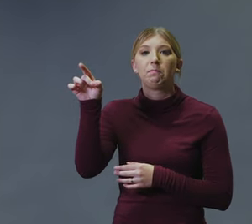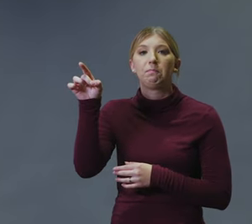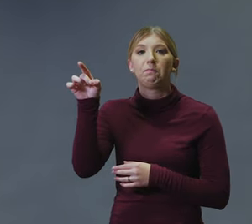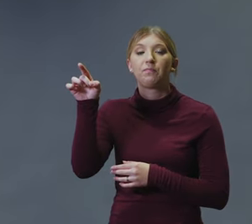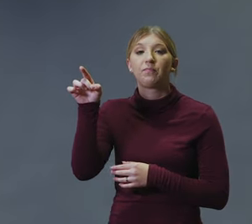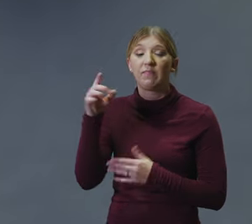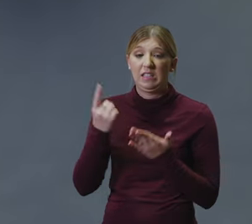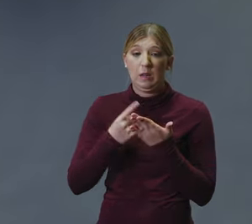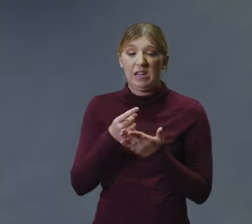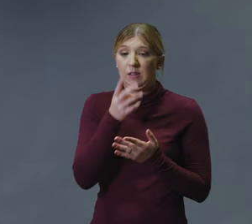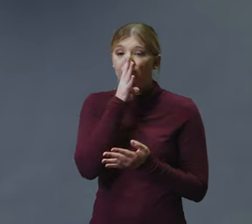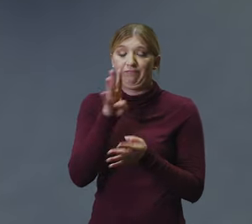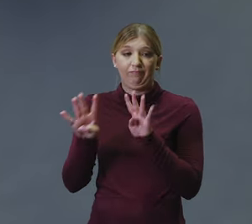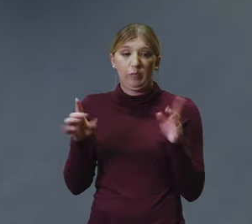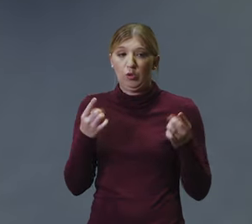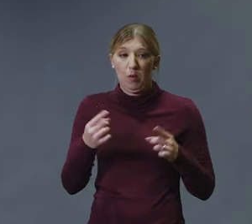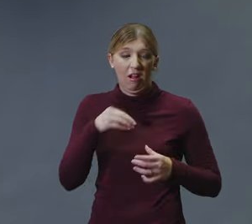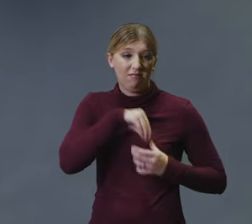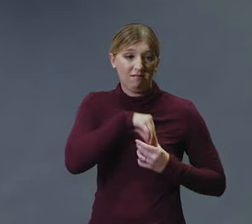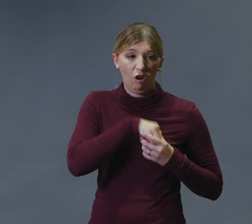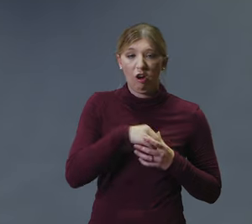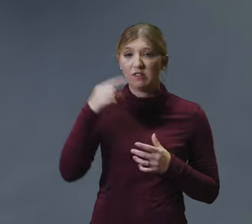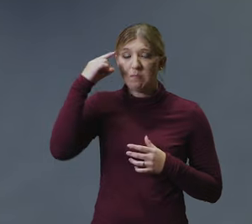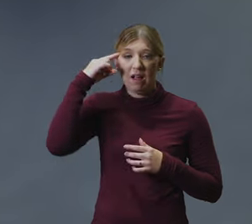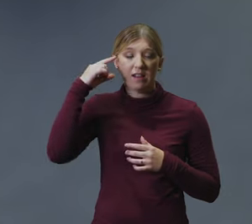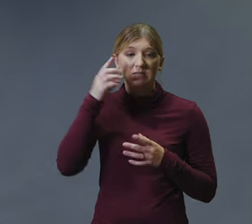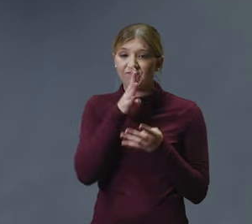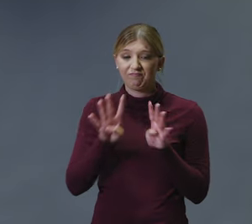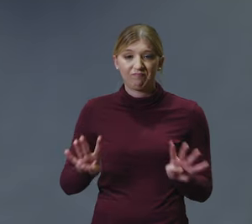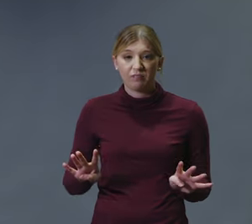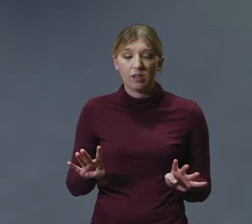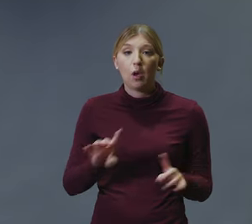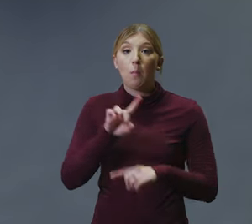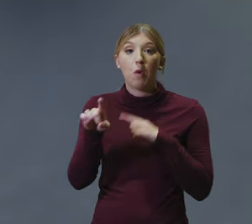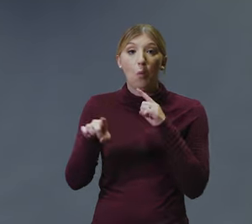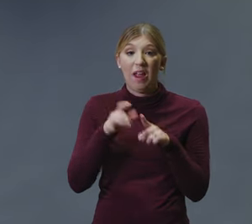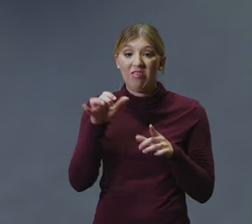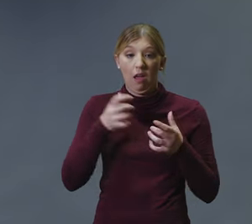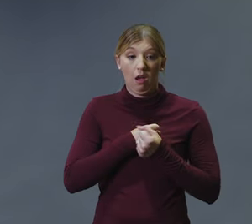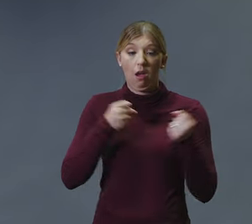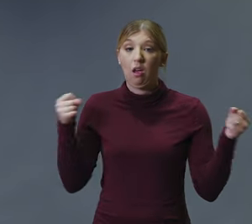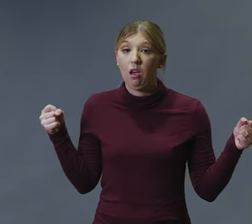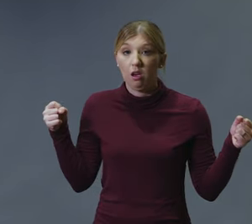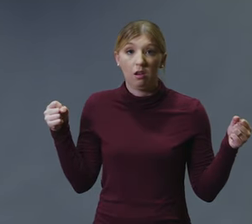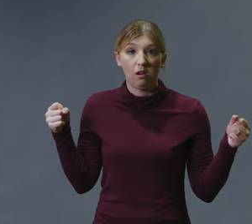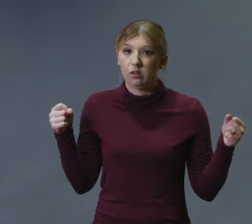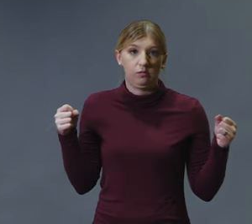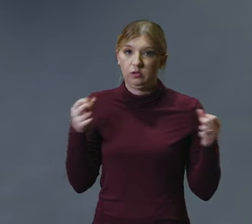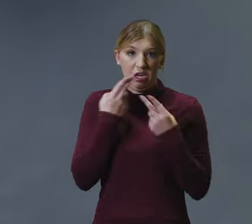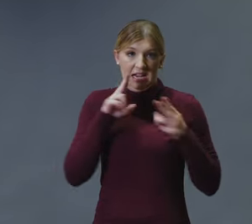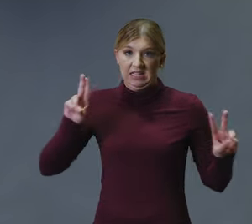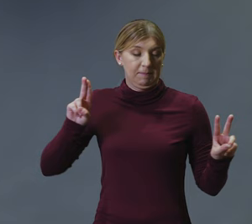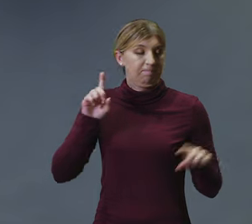Oftentimes, we're ignorant of what's going on in our hearts and our minds. However, when that ignorance is seen, we cannot use it for innocence